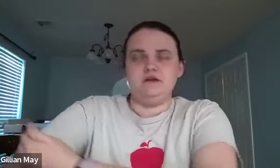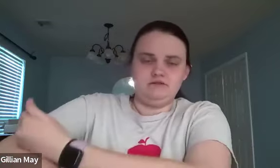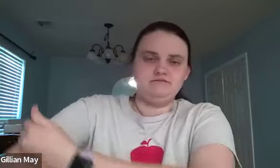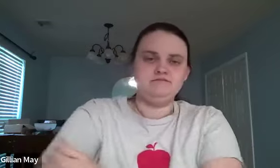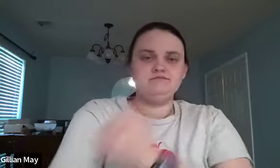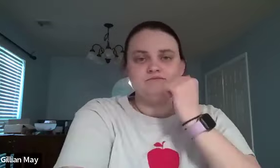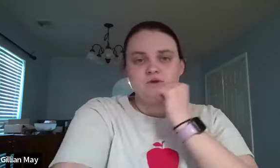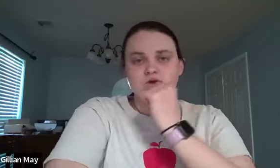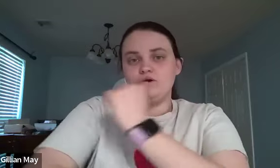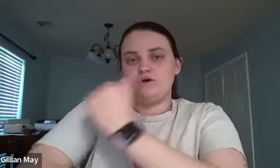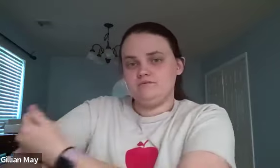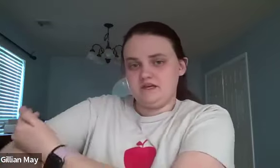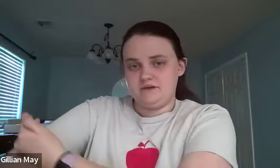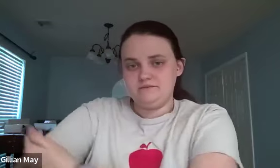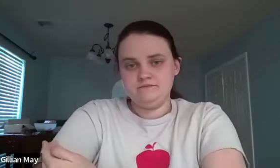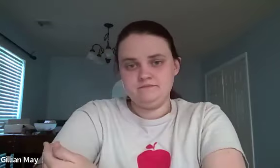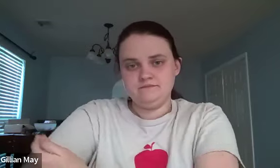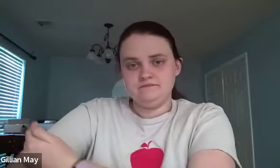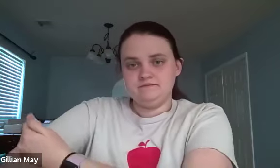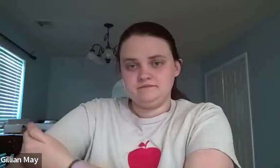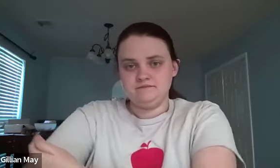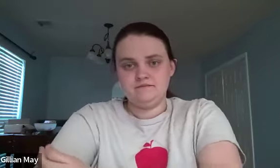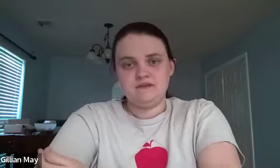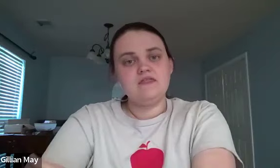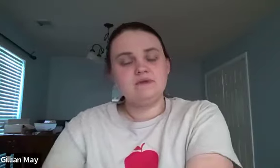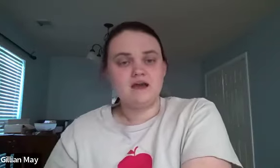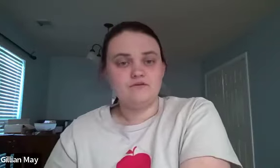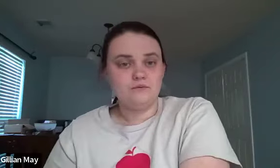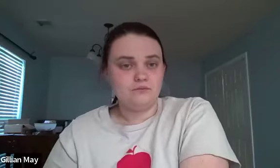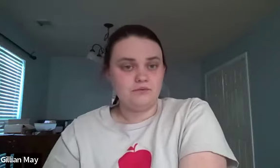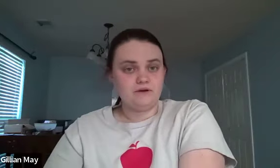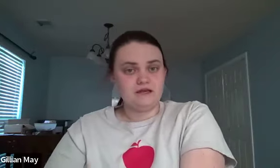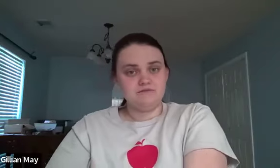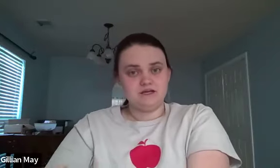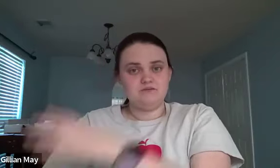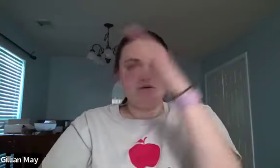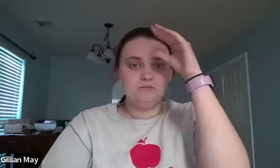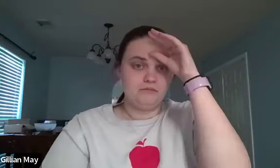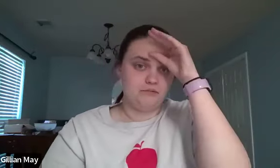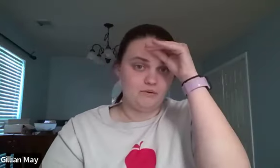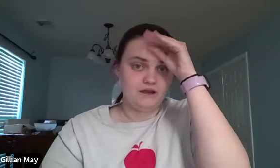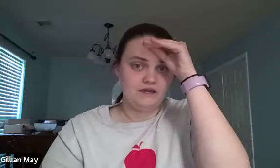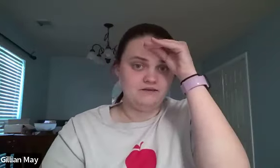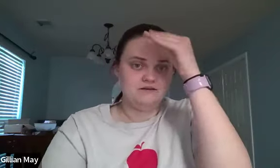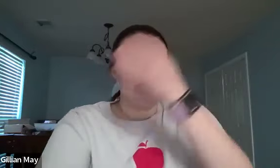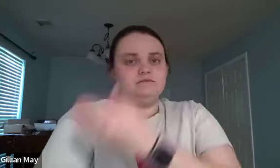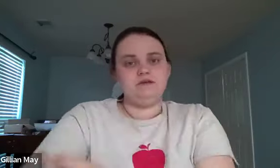baby. Girl, baby. And then we have boy, baby, boy,